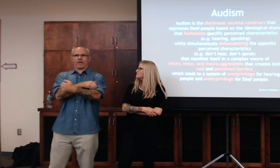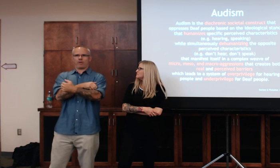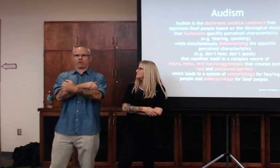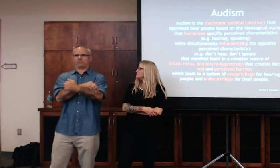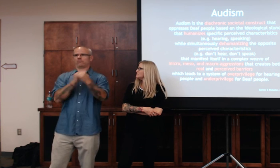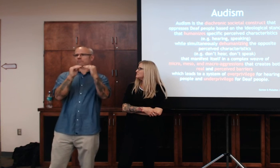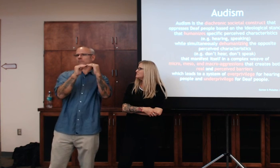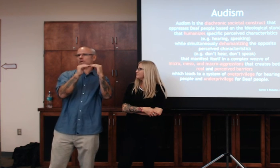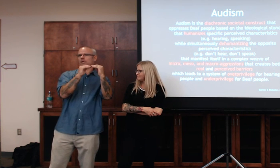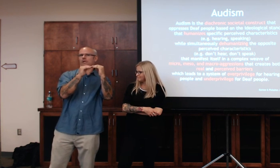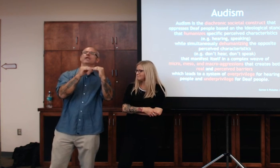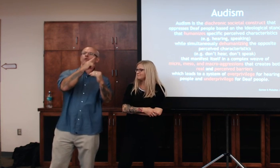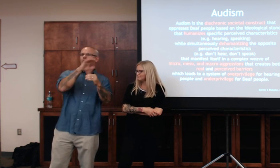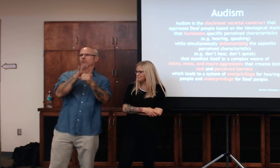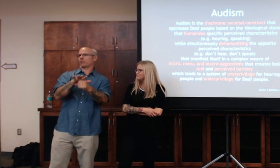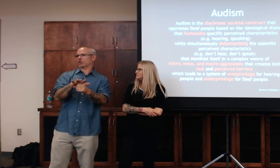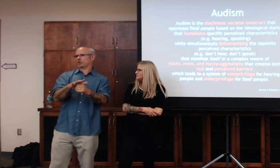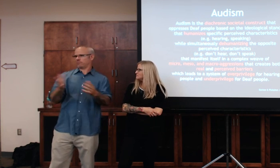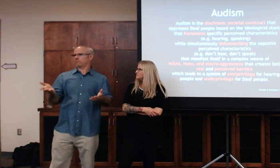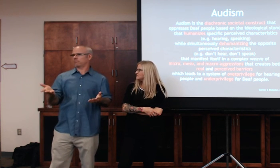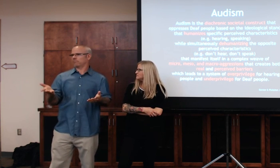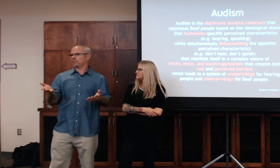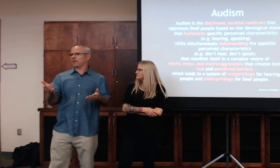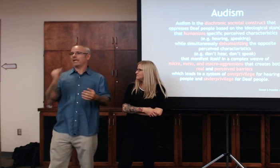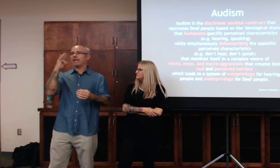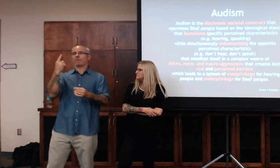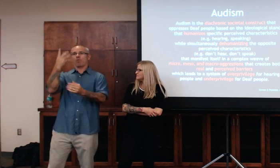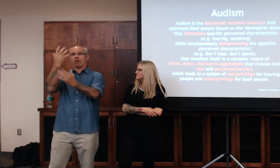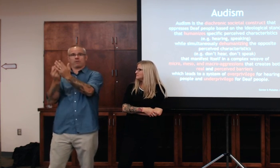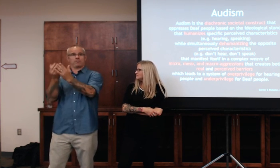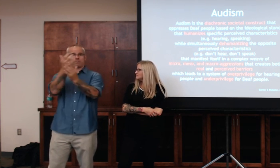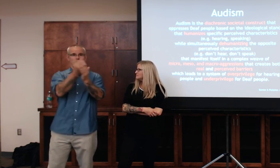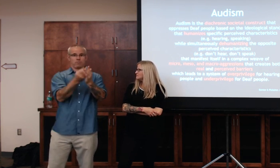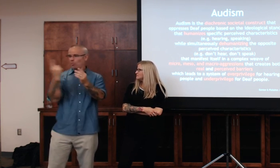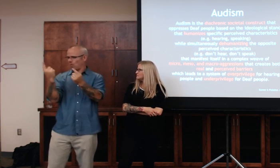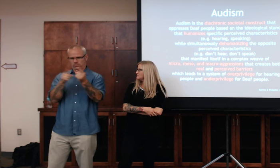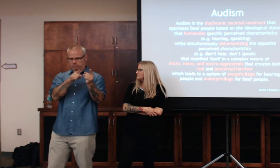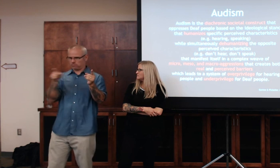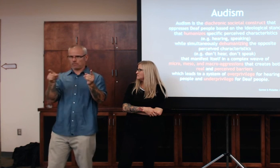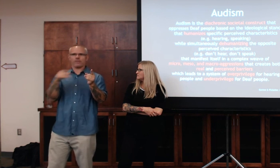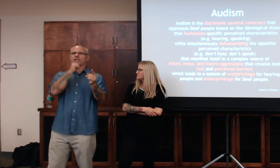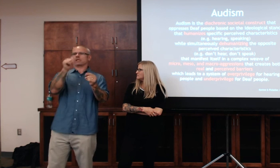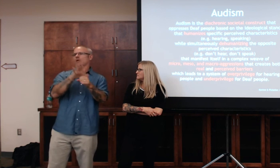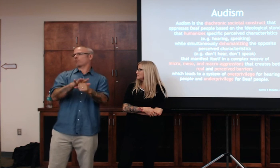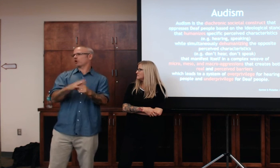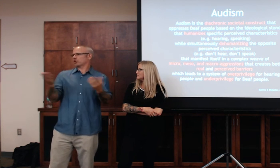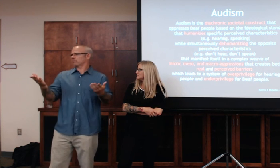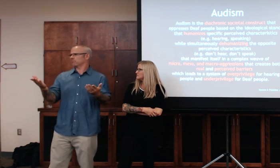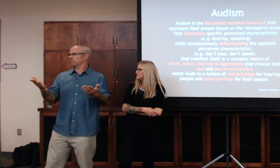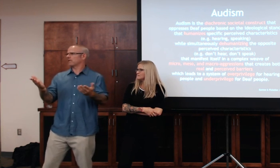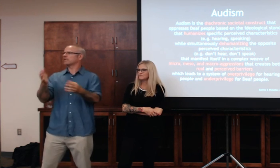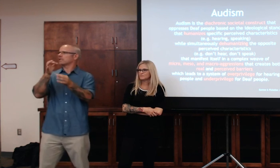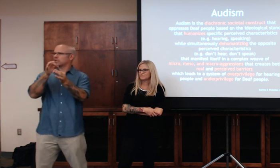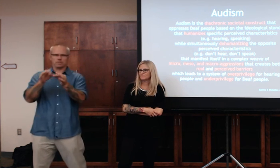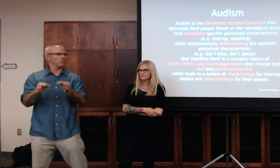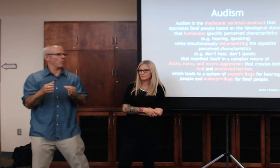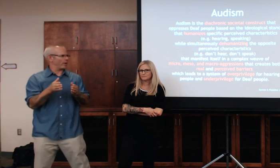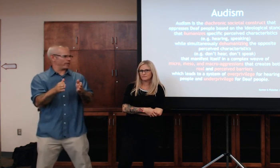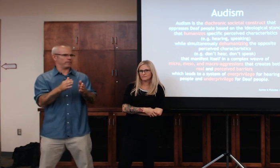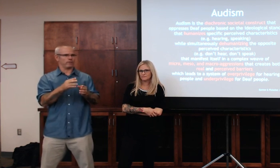have that power. And then we look at that oppression. If one of them doesn't go with the other, you don't have that oppression. You have to have